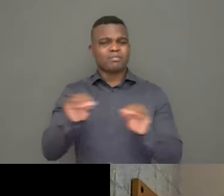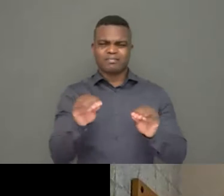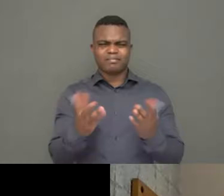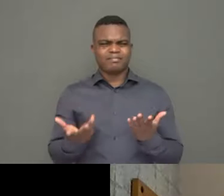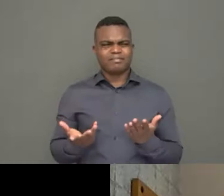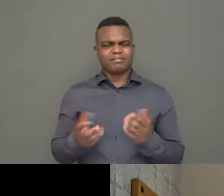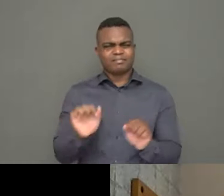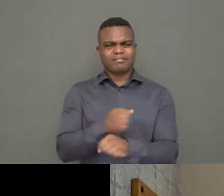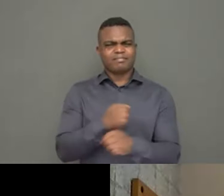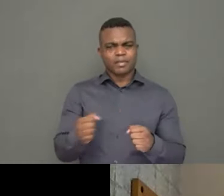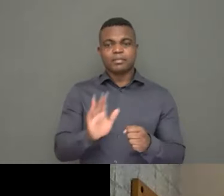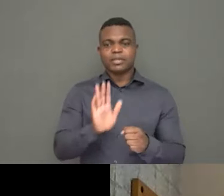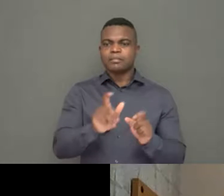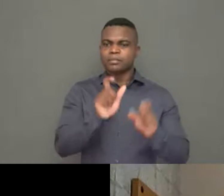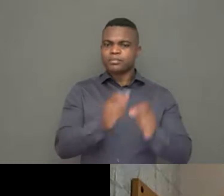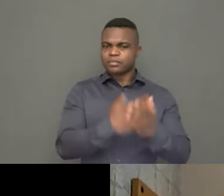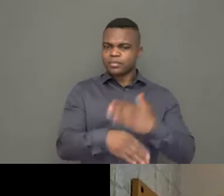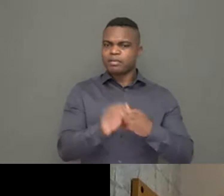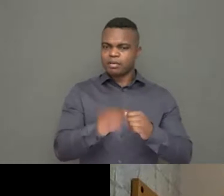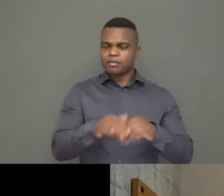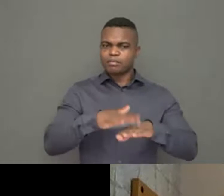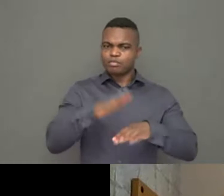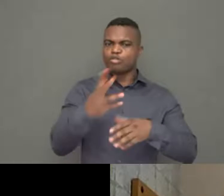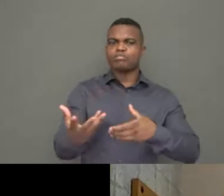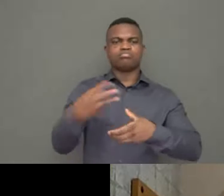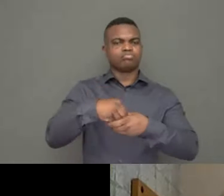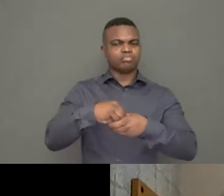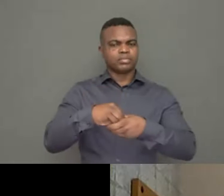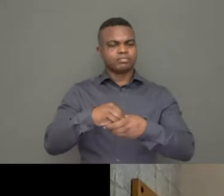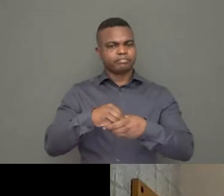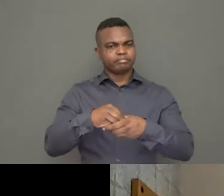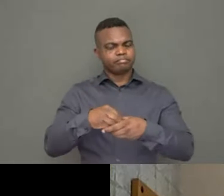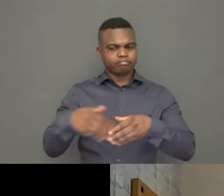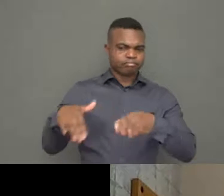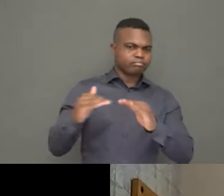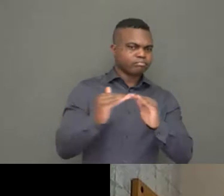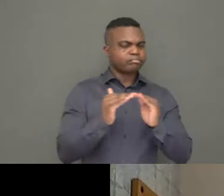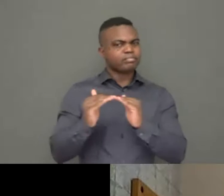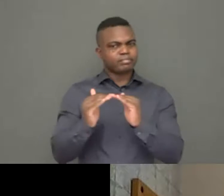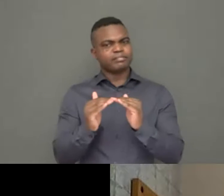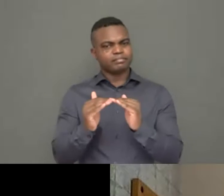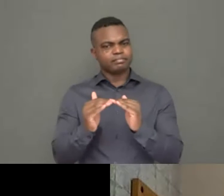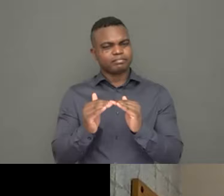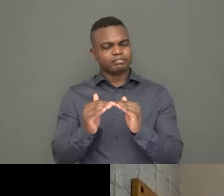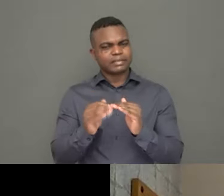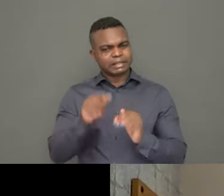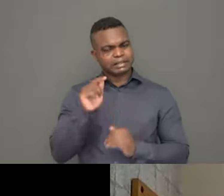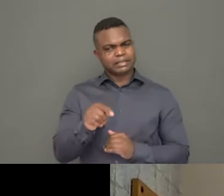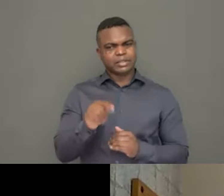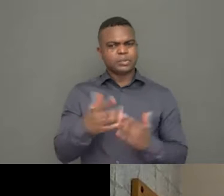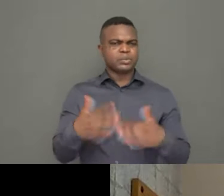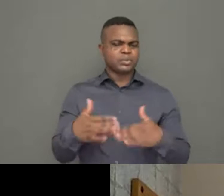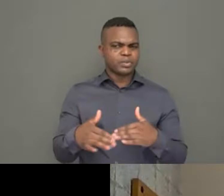when it comes to reducing inequalities in communities, I think this would really be a very good way of, you